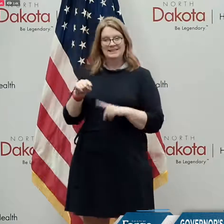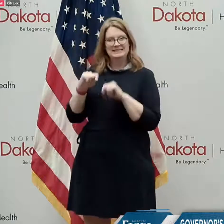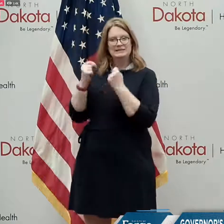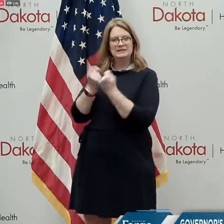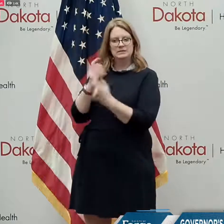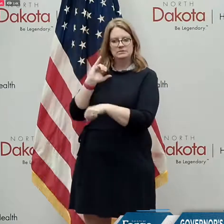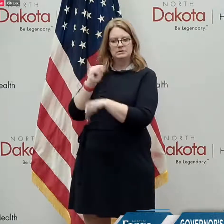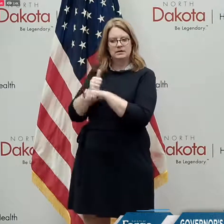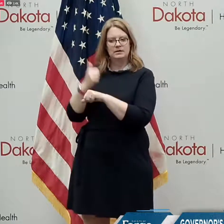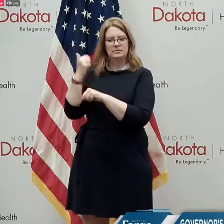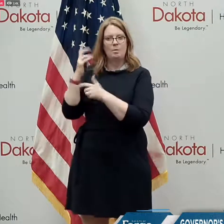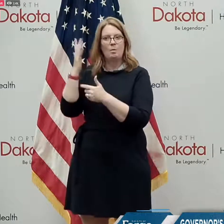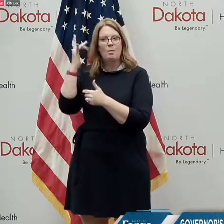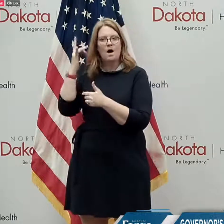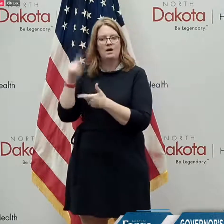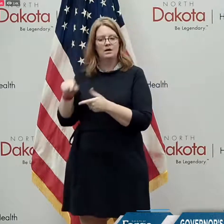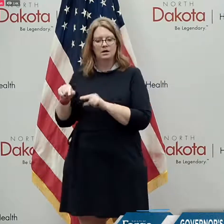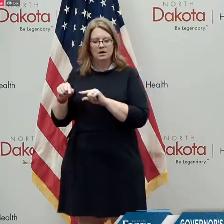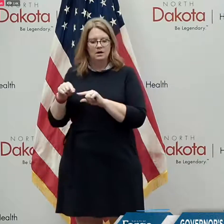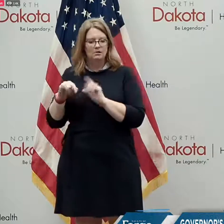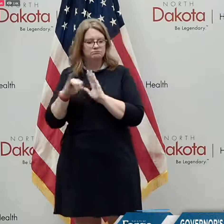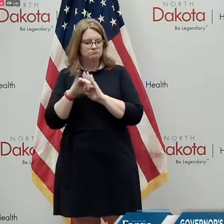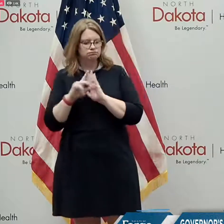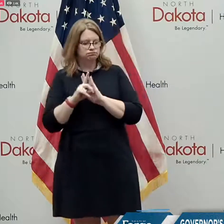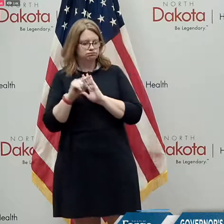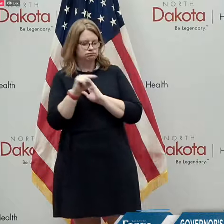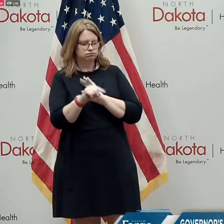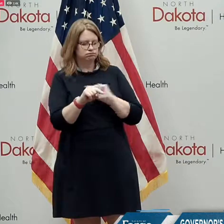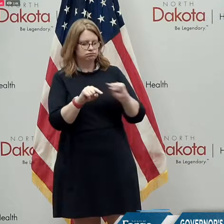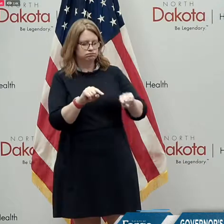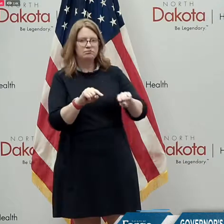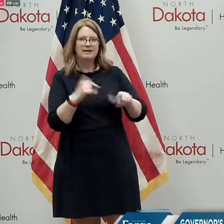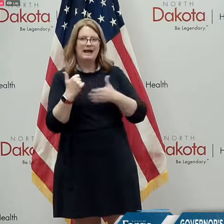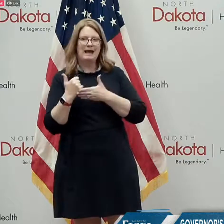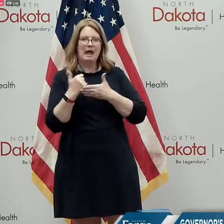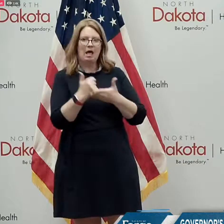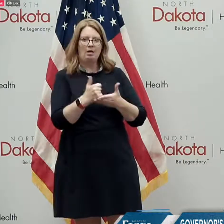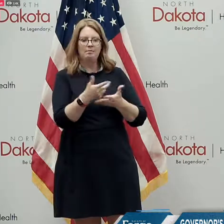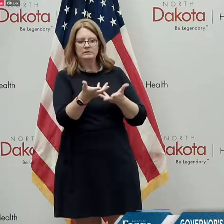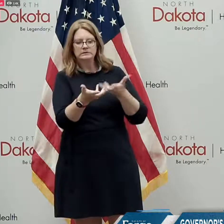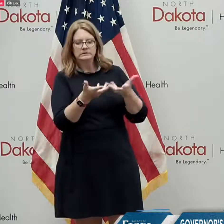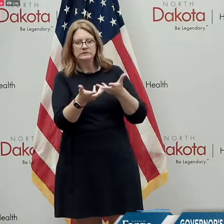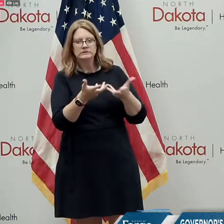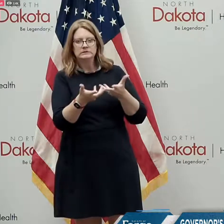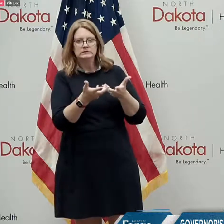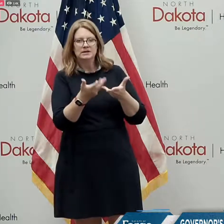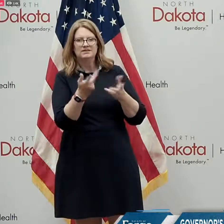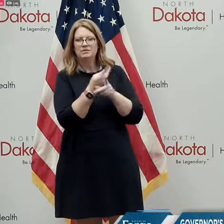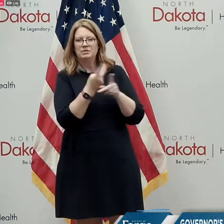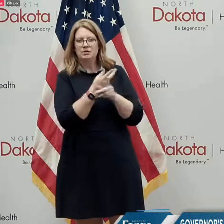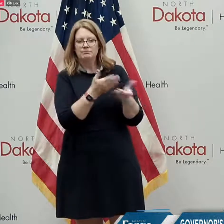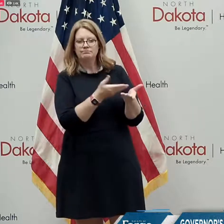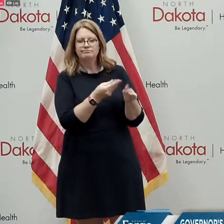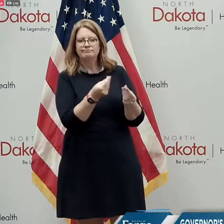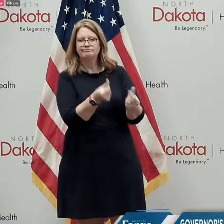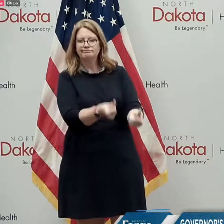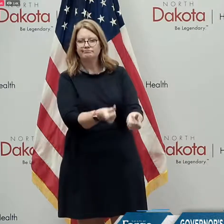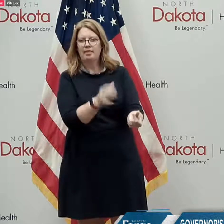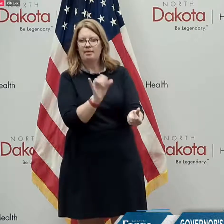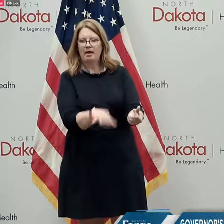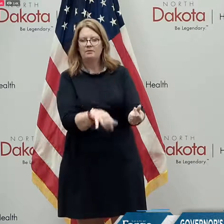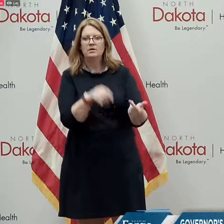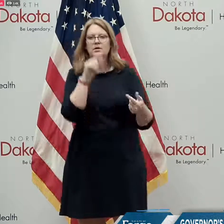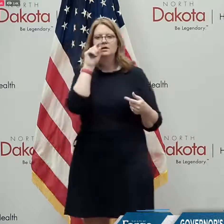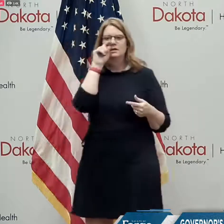to help schools and local public health units through those experiences. The Healthy Return to